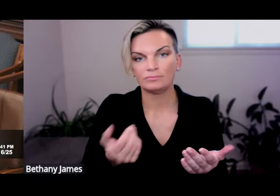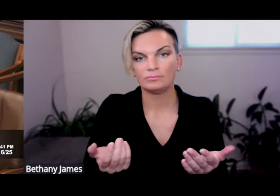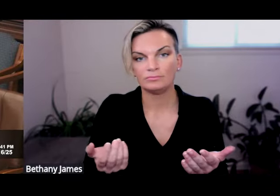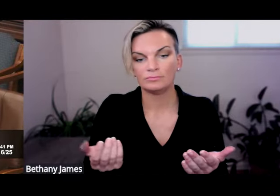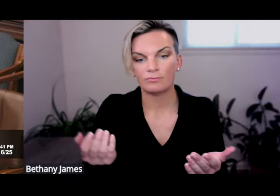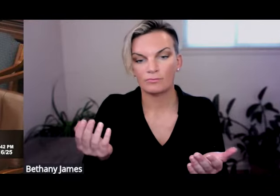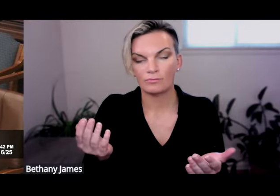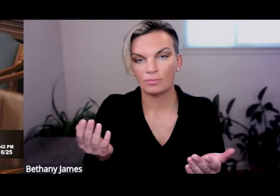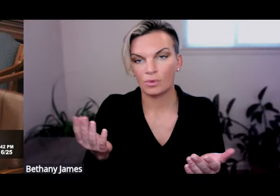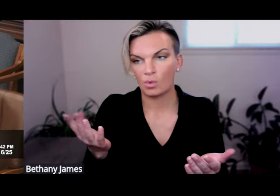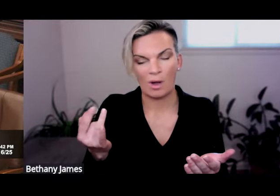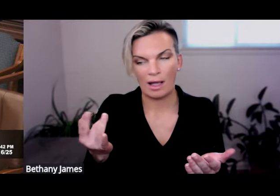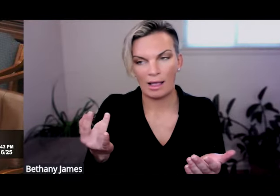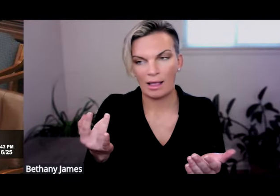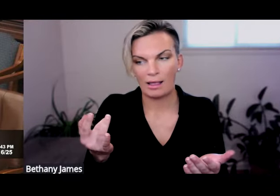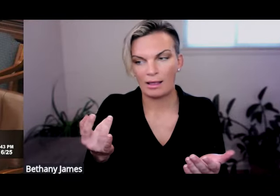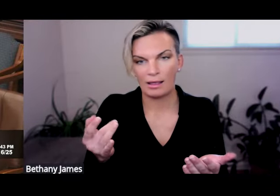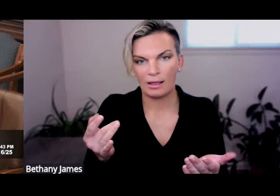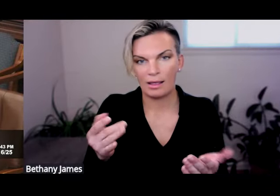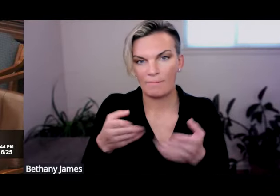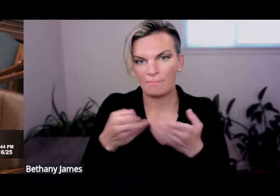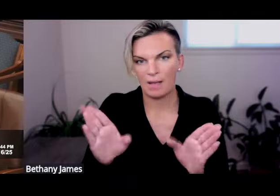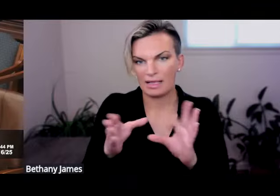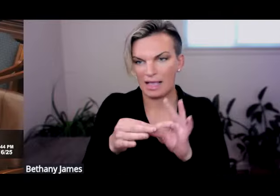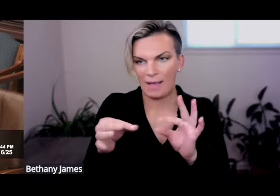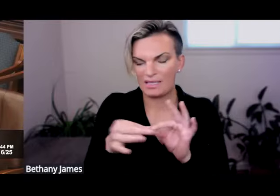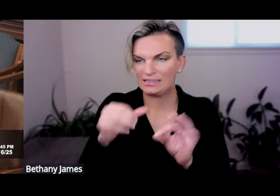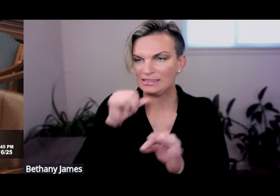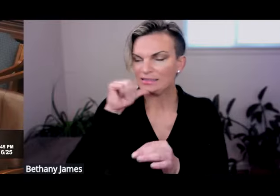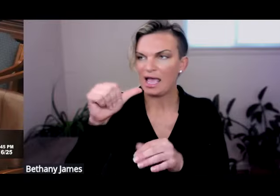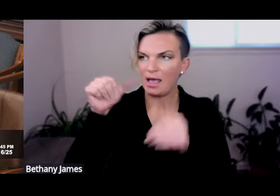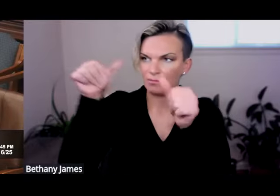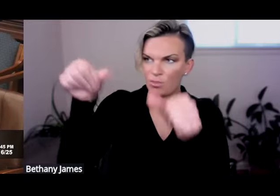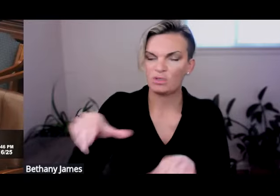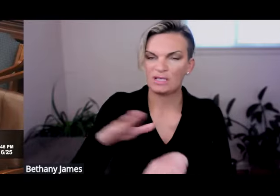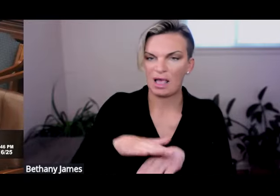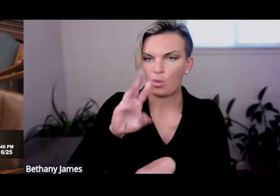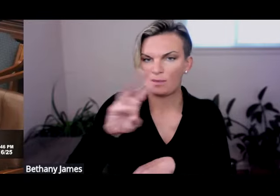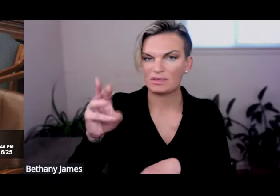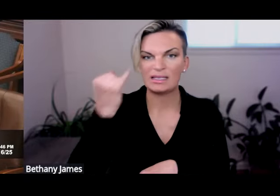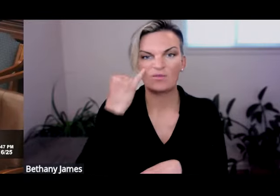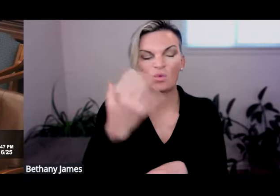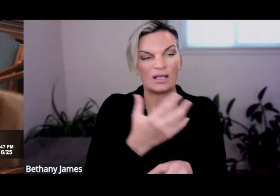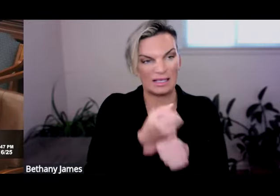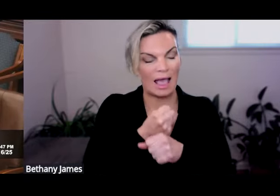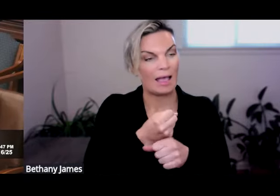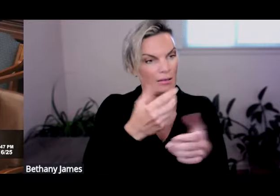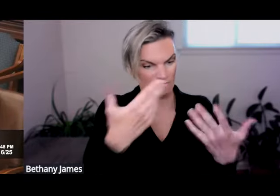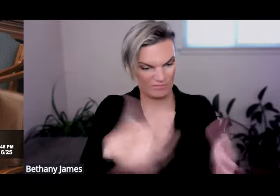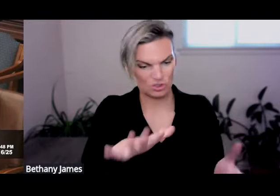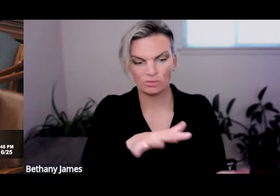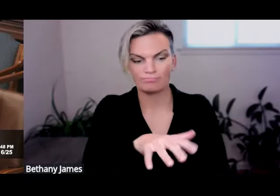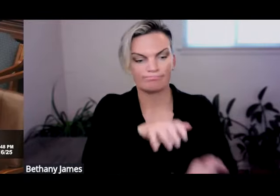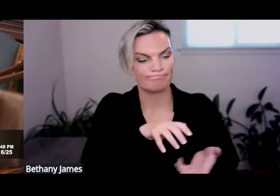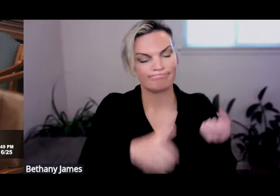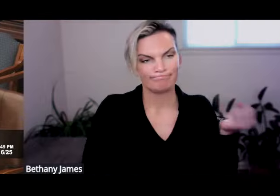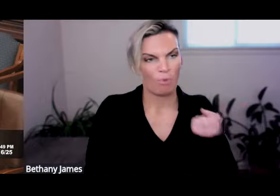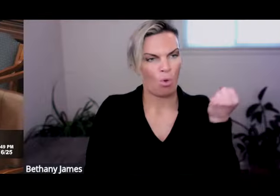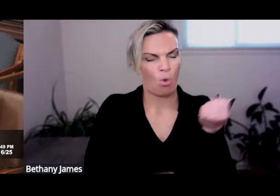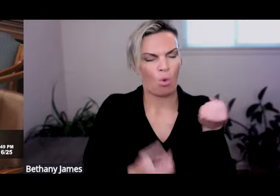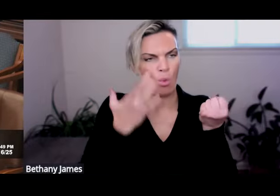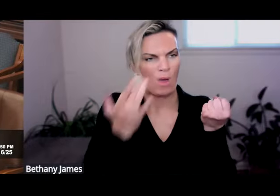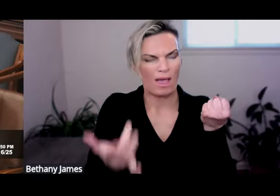public comments on the website prior to the meeting? So if we've received public comments, why are we not posting those for people to read? And I'm